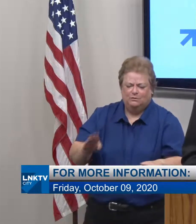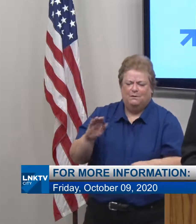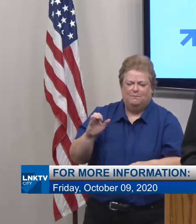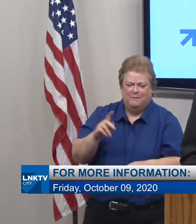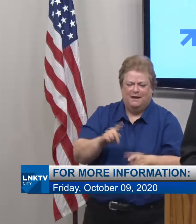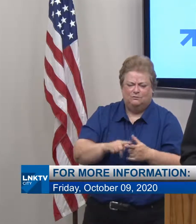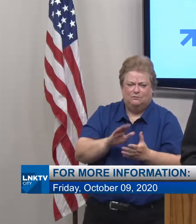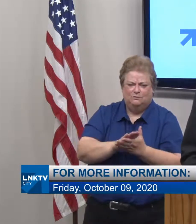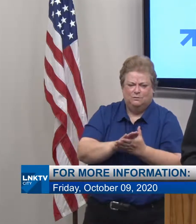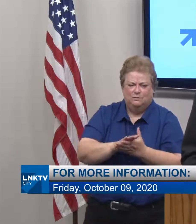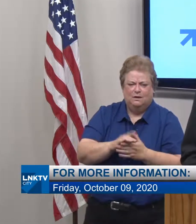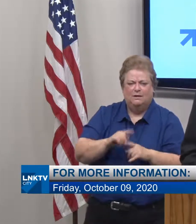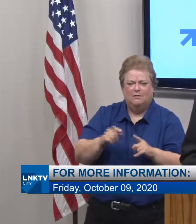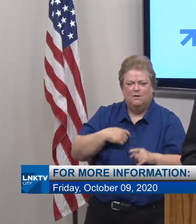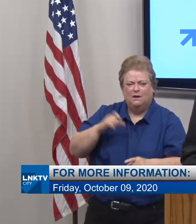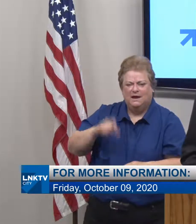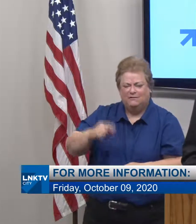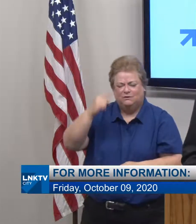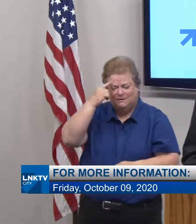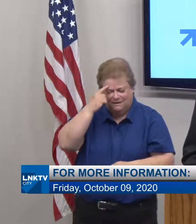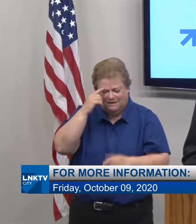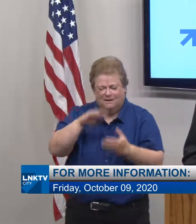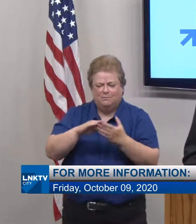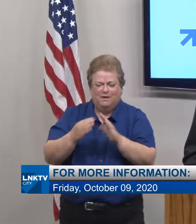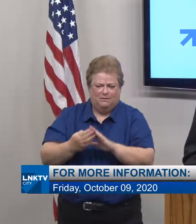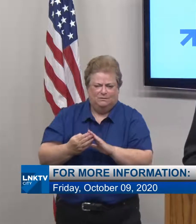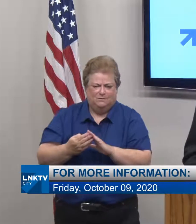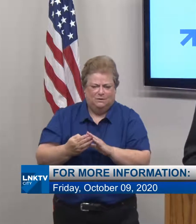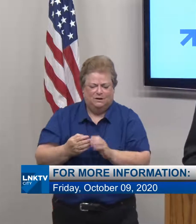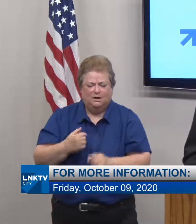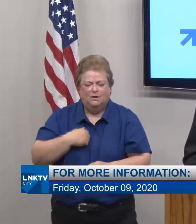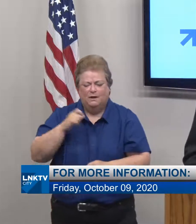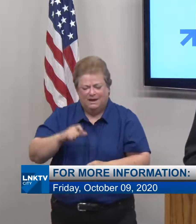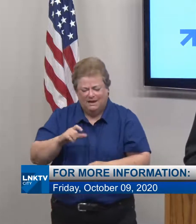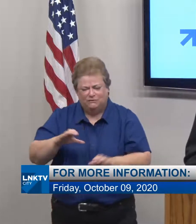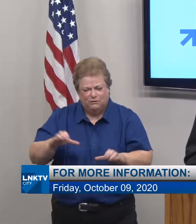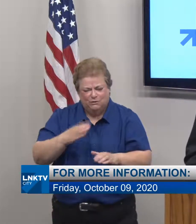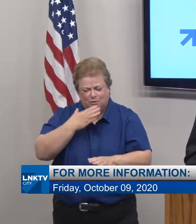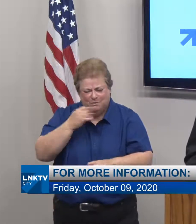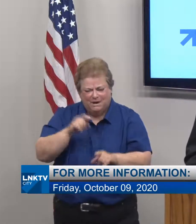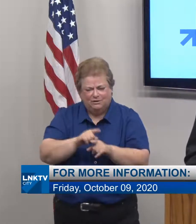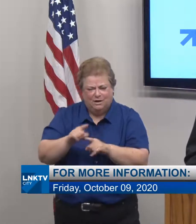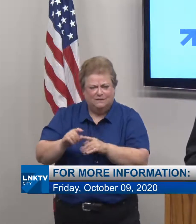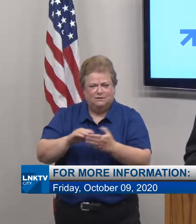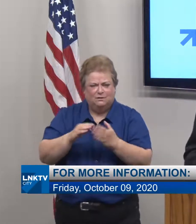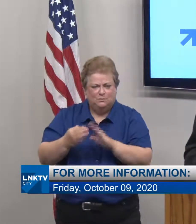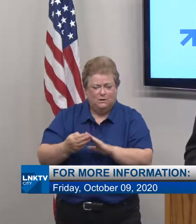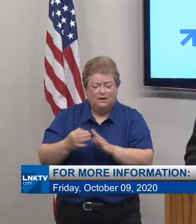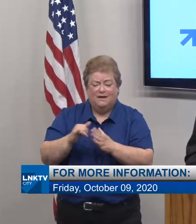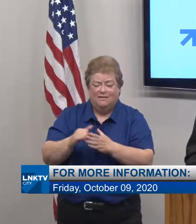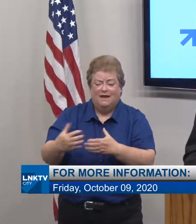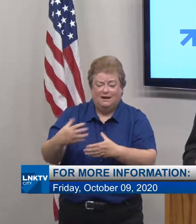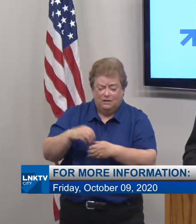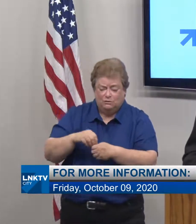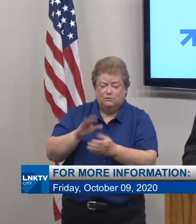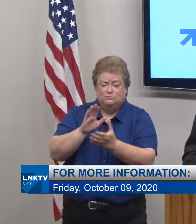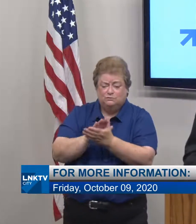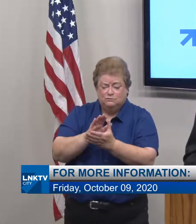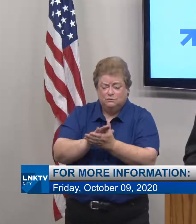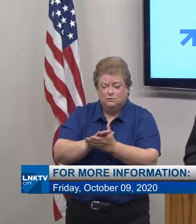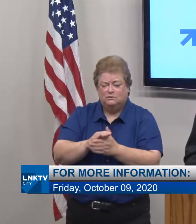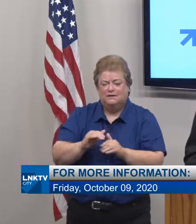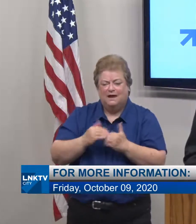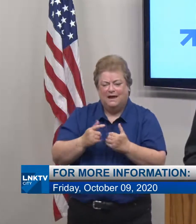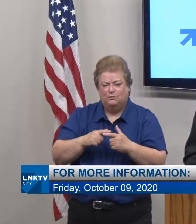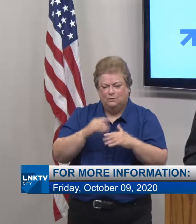to be community-minded. We have to do better as a community, and that includes the schools, with regard to limiting